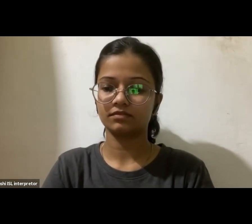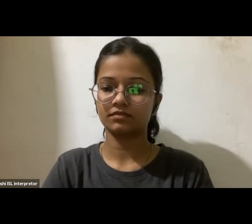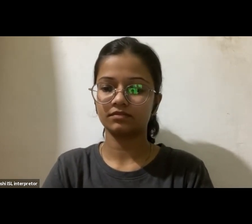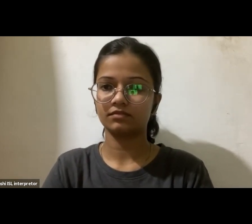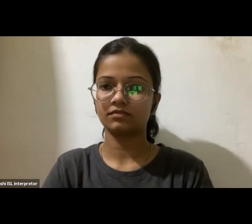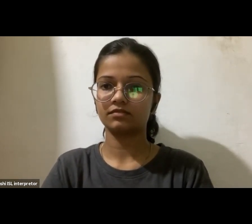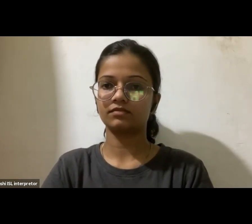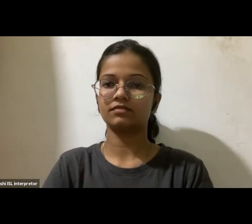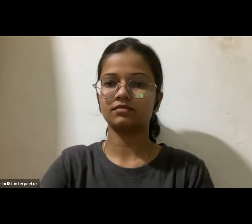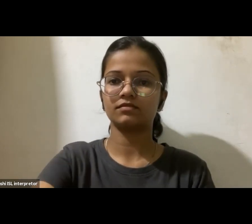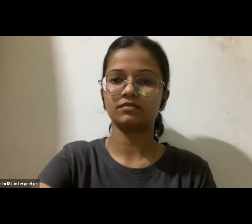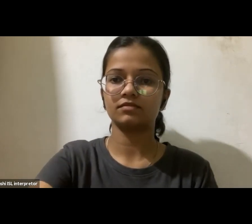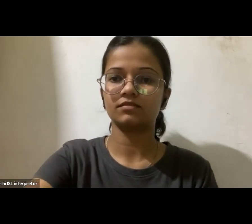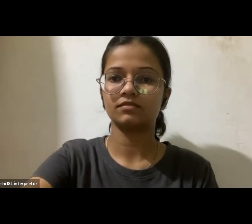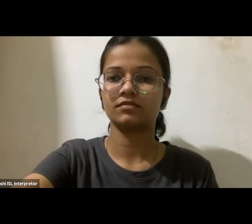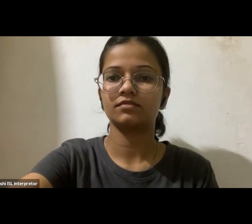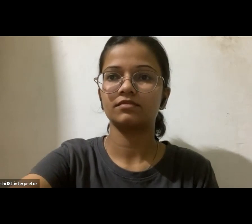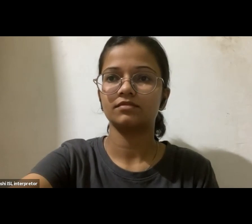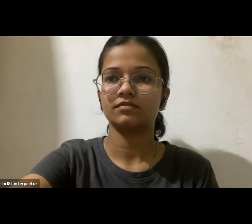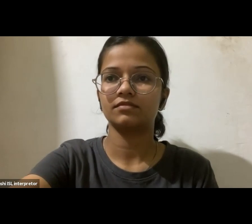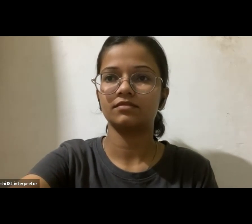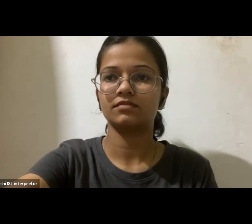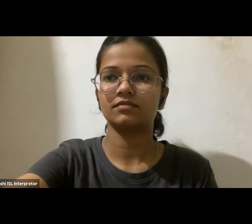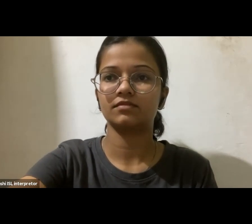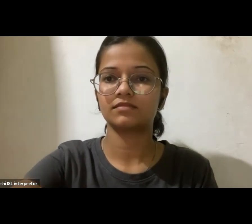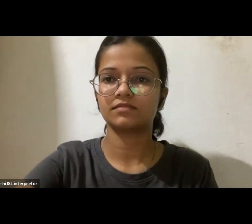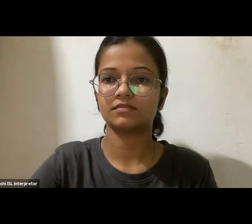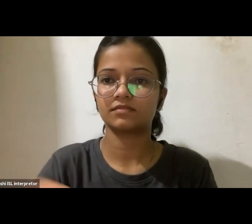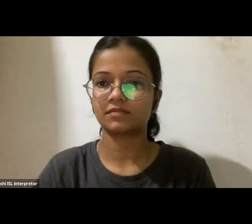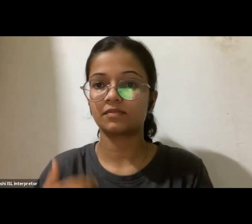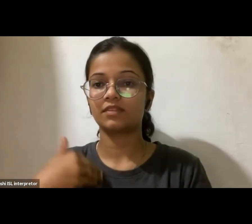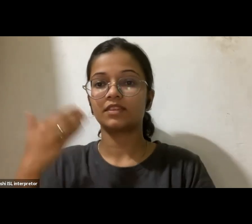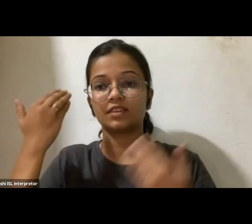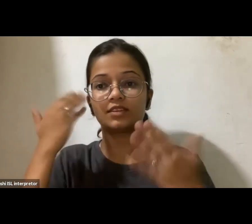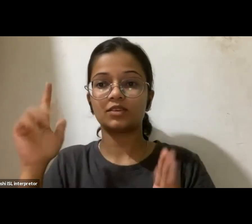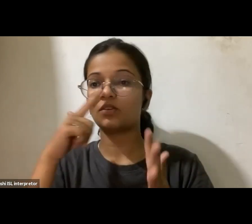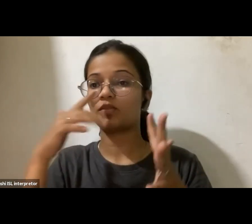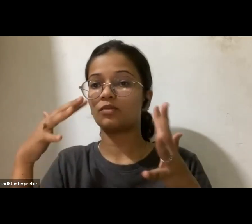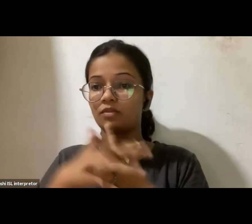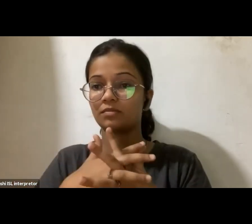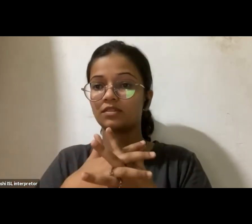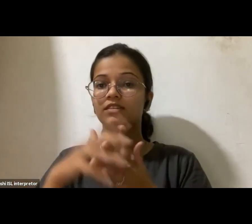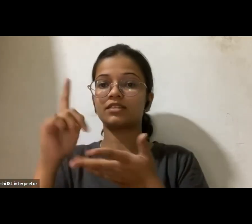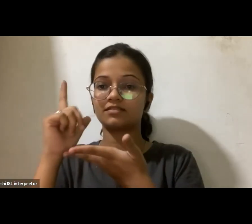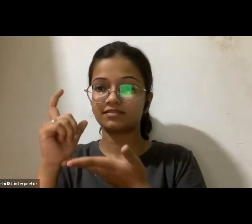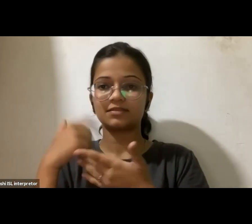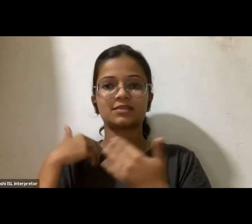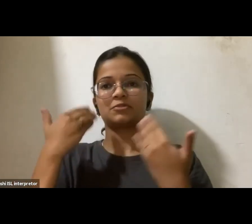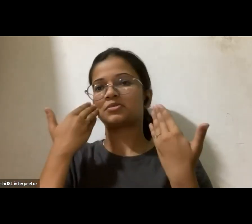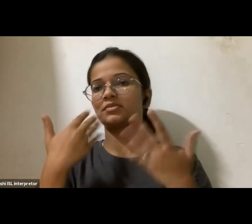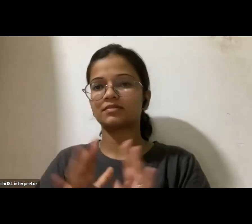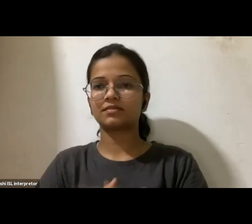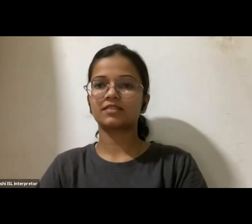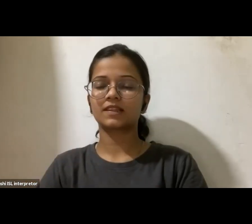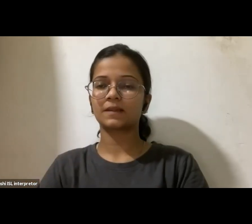I do not know the name of any woman photographer who was employed by Raja Deen Dayal.